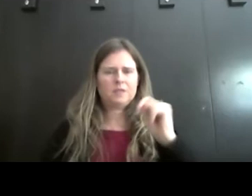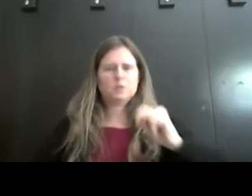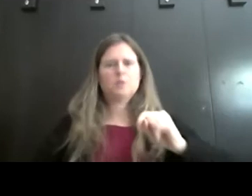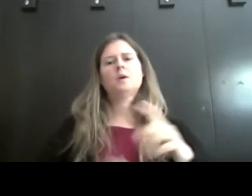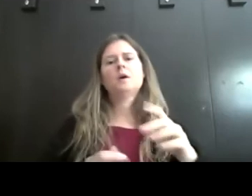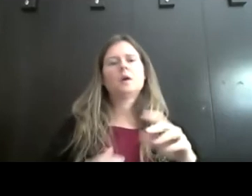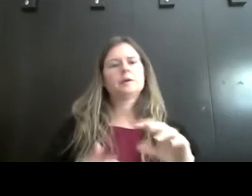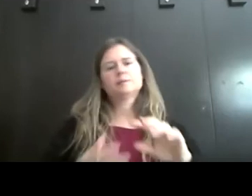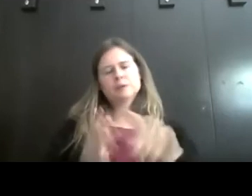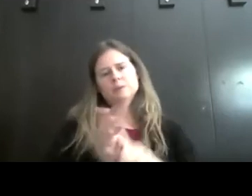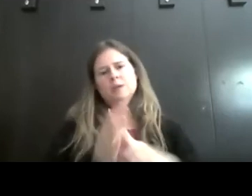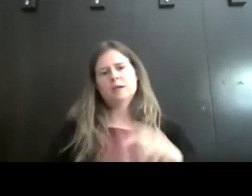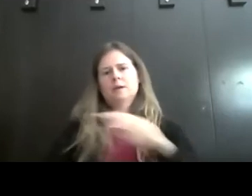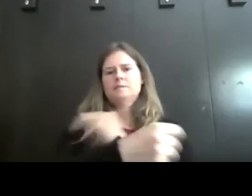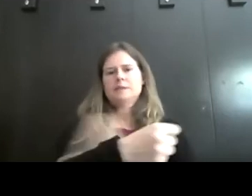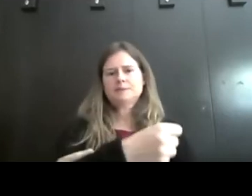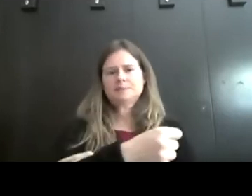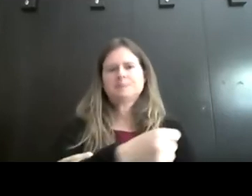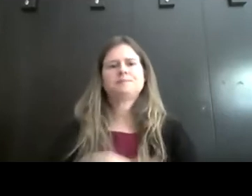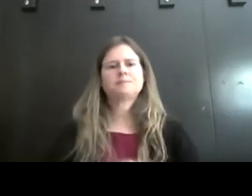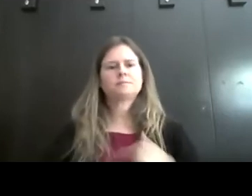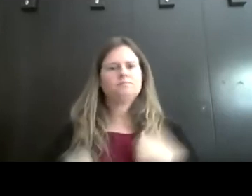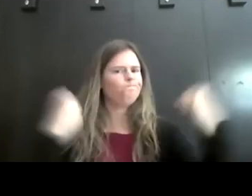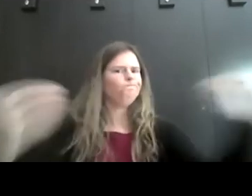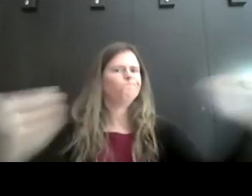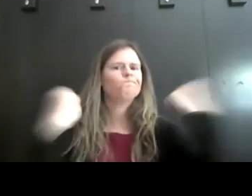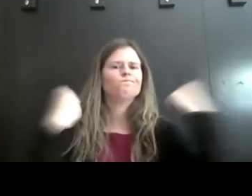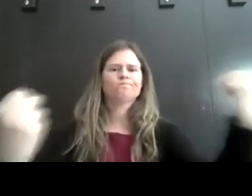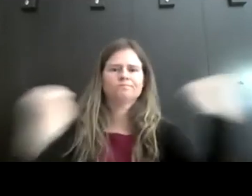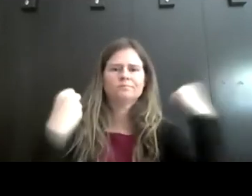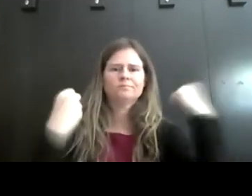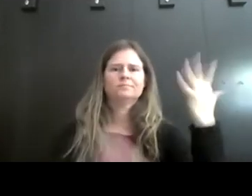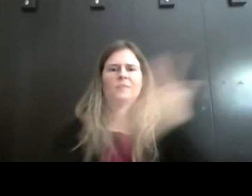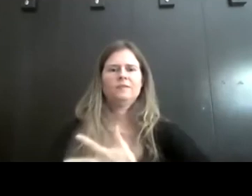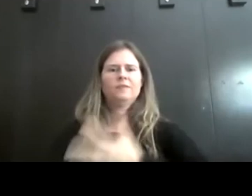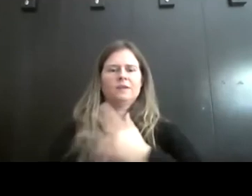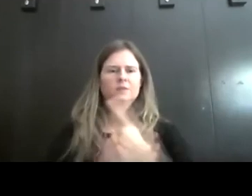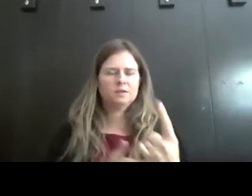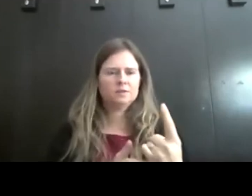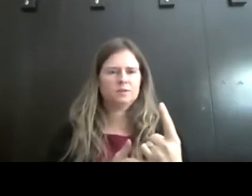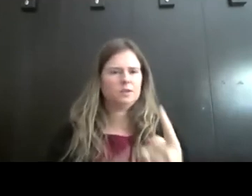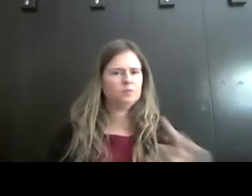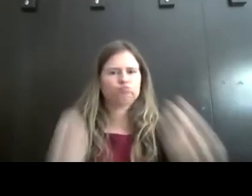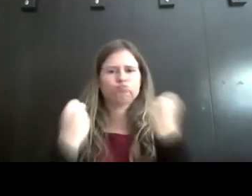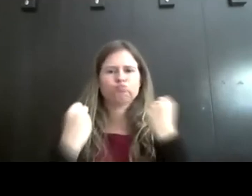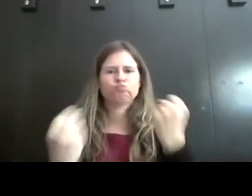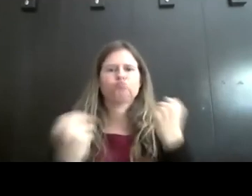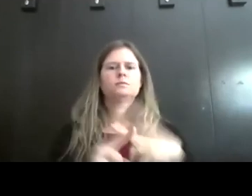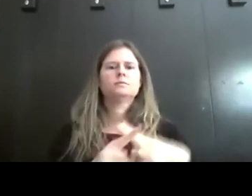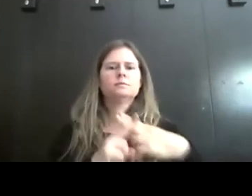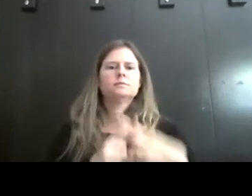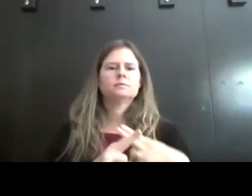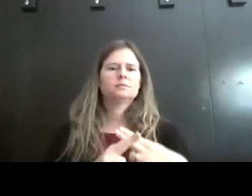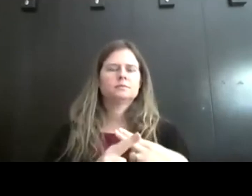strength. I work out religiously. I go to the gym 5 days a week and lift weights. And the trainers there all think I'm